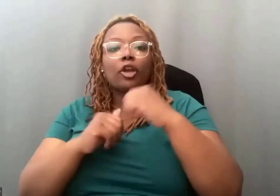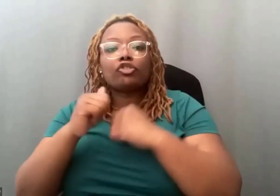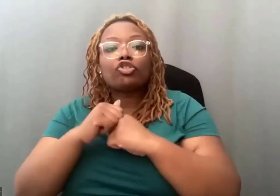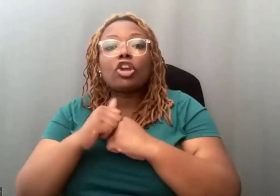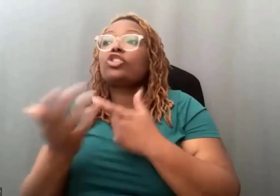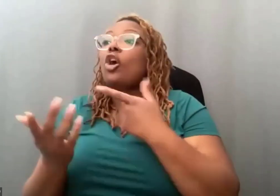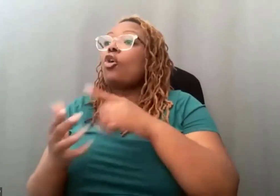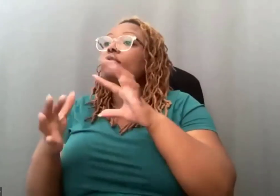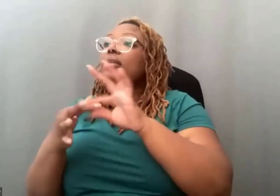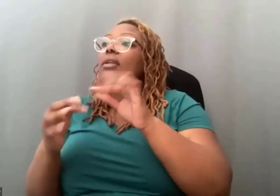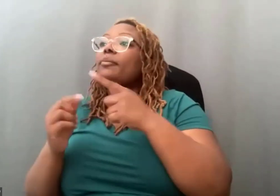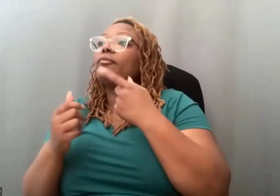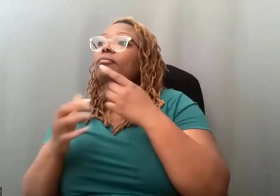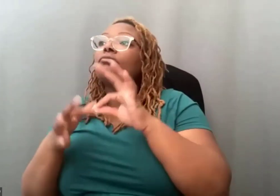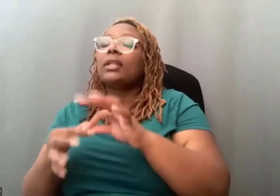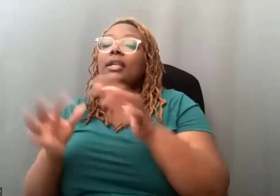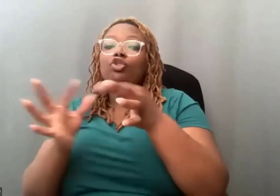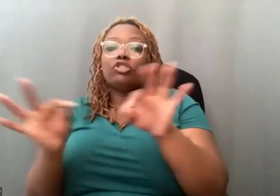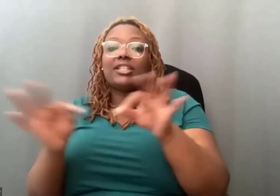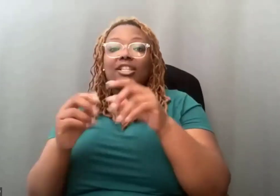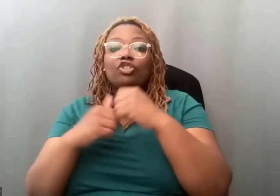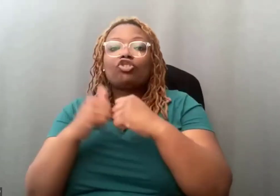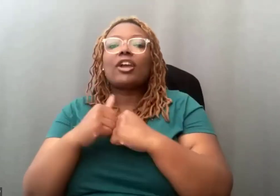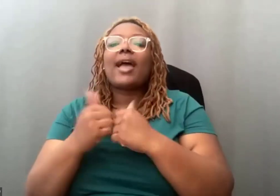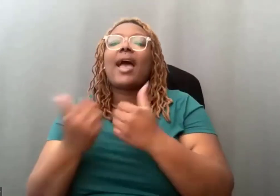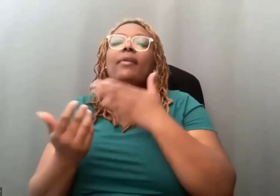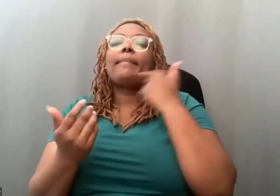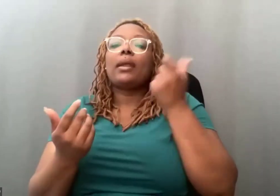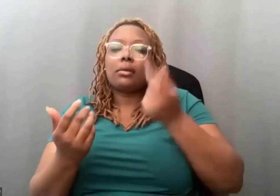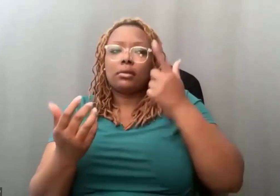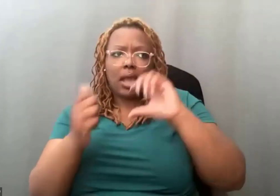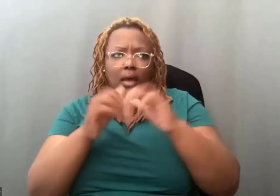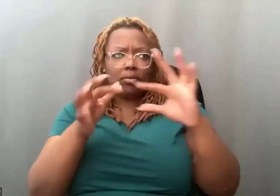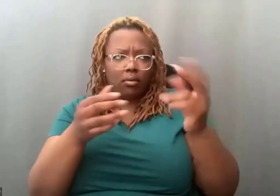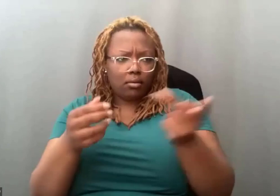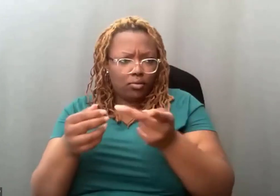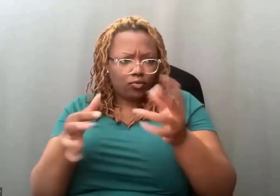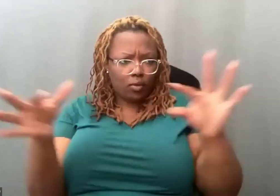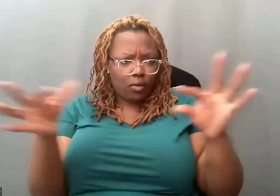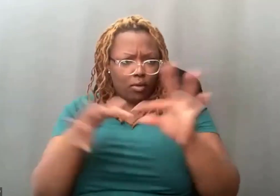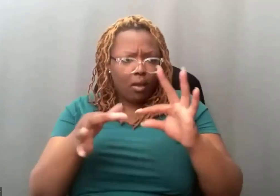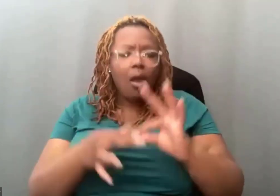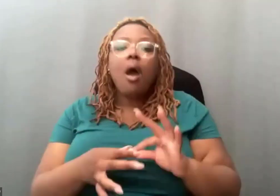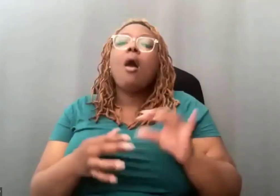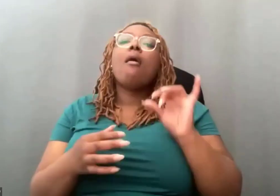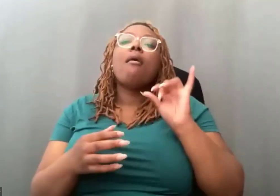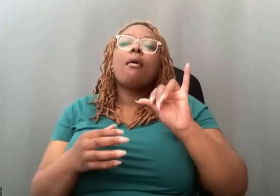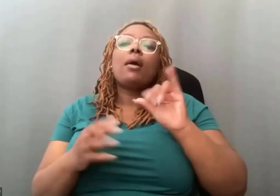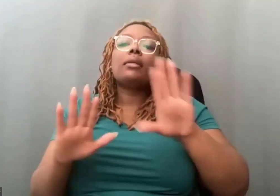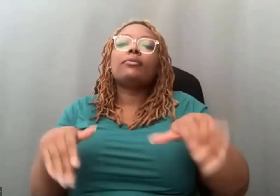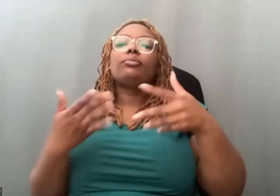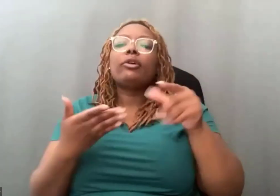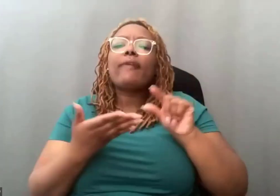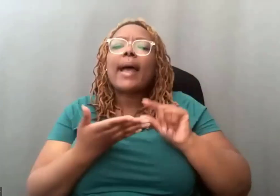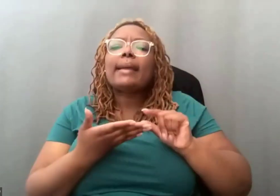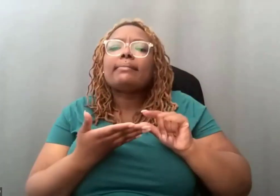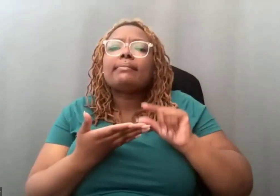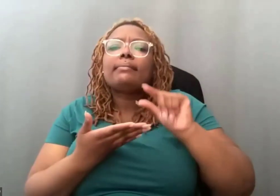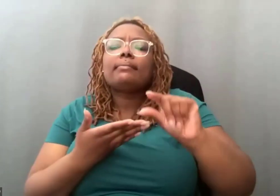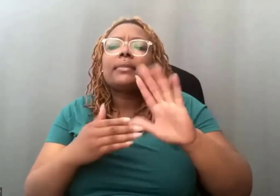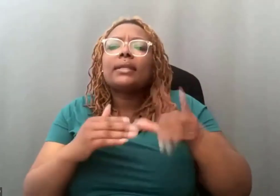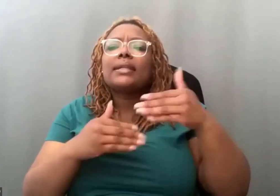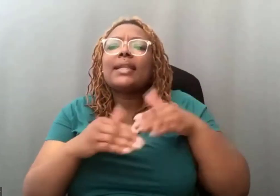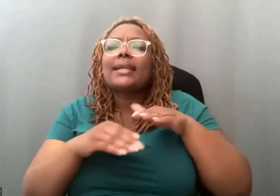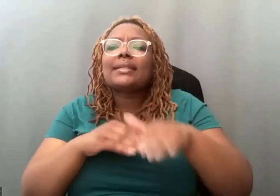sentence structure, and have a better understanding of how those connect. And then we try to give just like little bite-sized next step kind of things at the